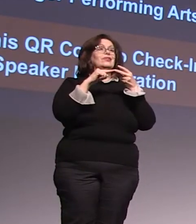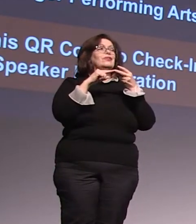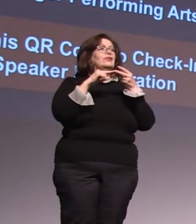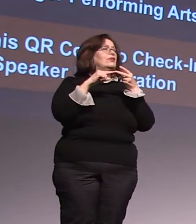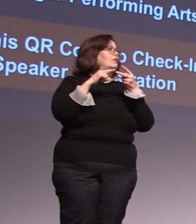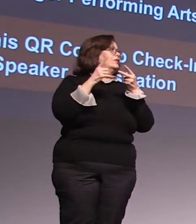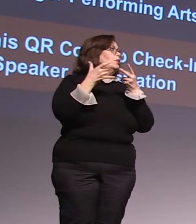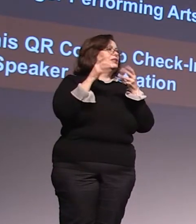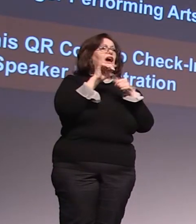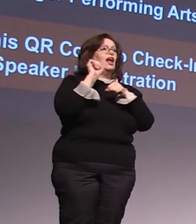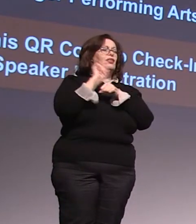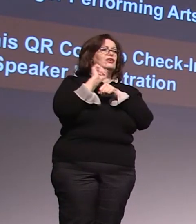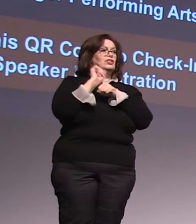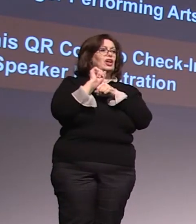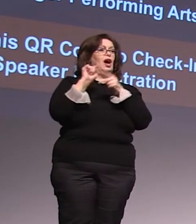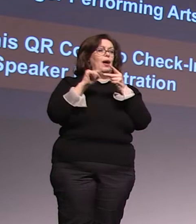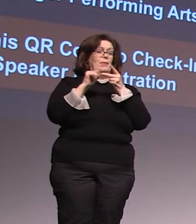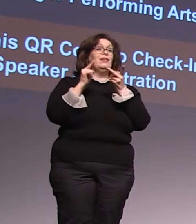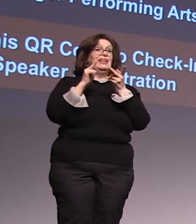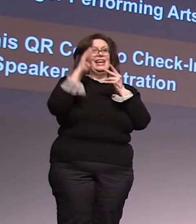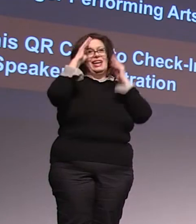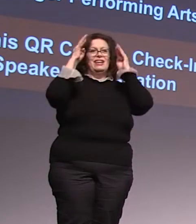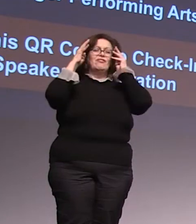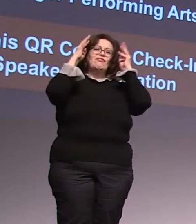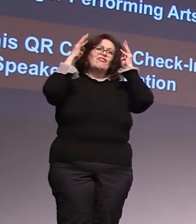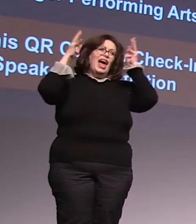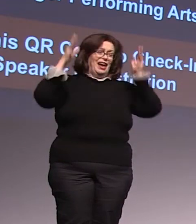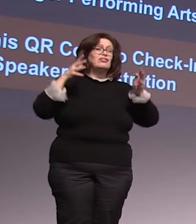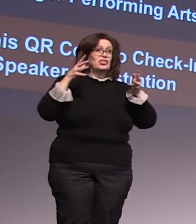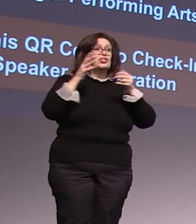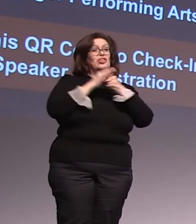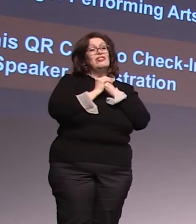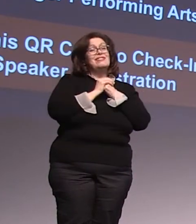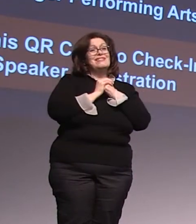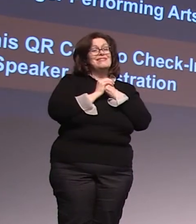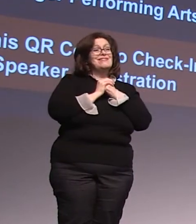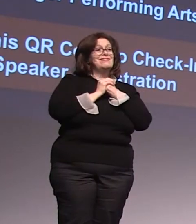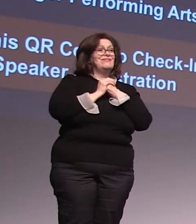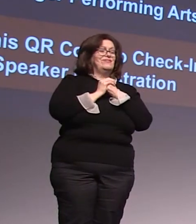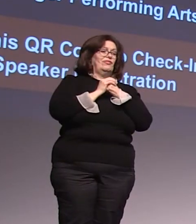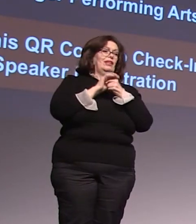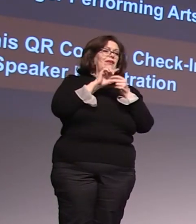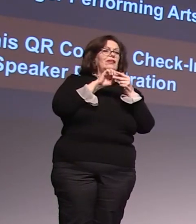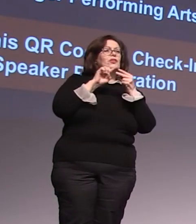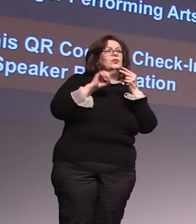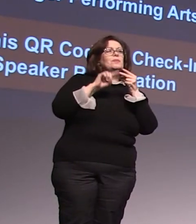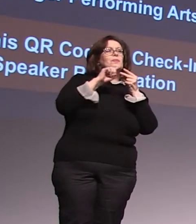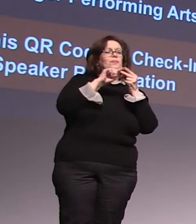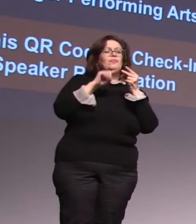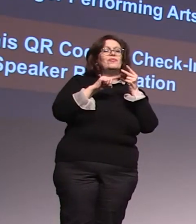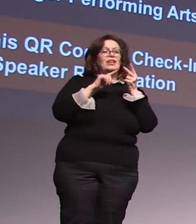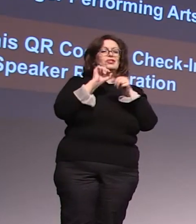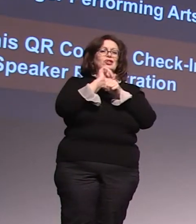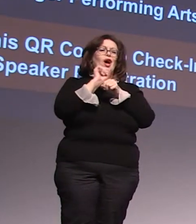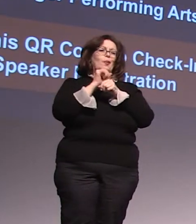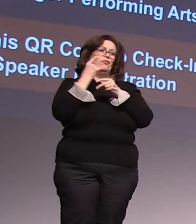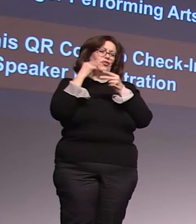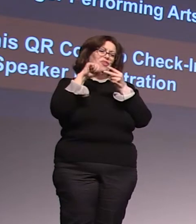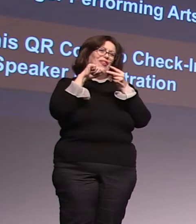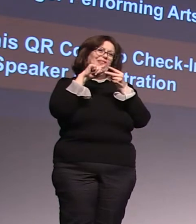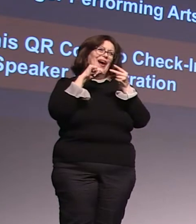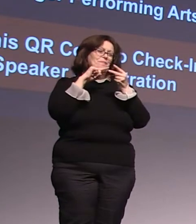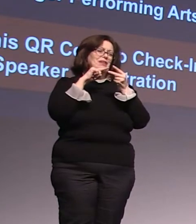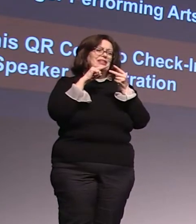will be a job. Abby wants to be an inventor and an influencer, whatever that means. Those are two very different jobs for two very different kids. That